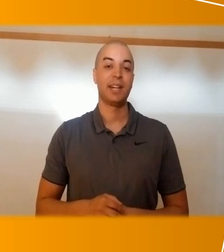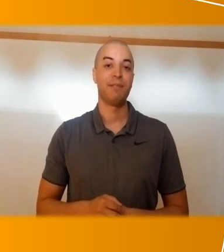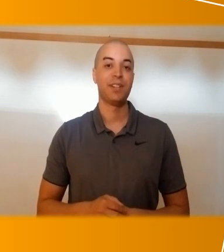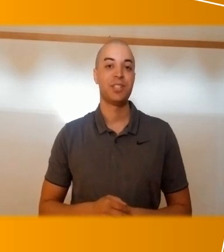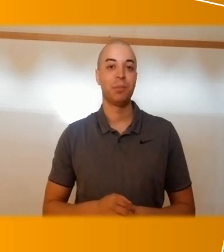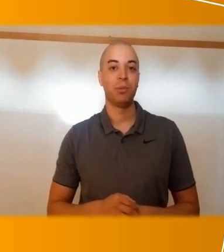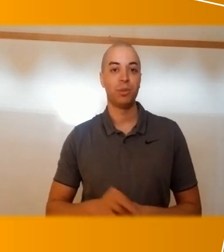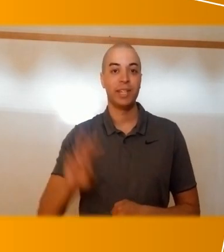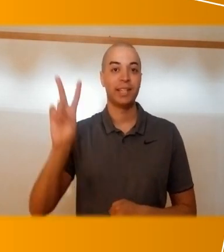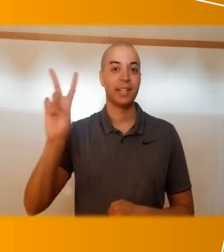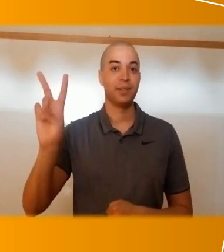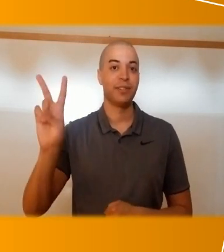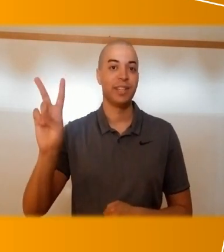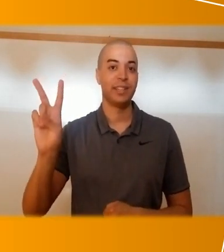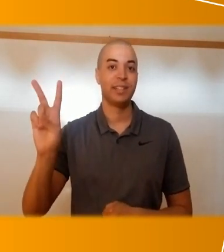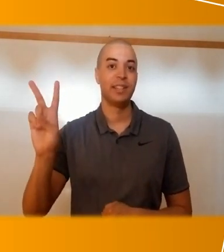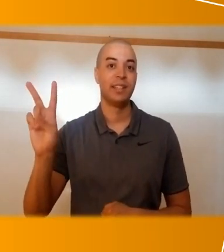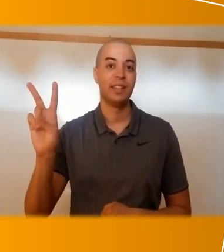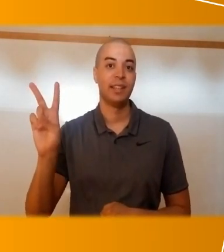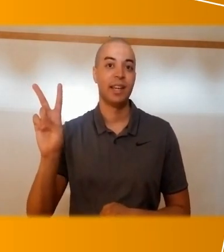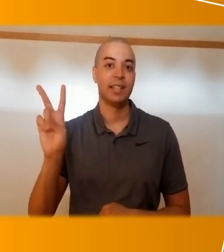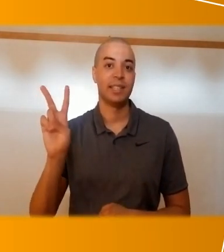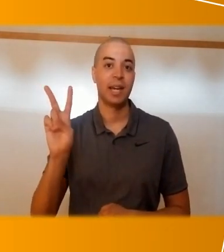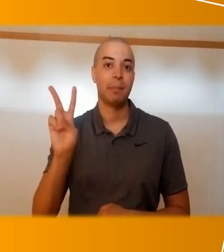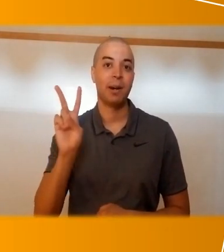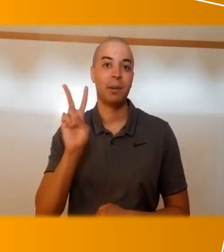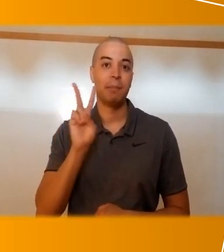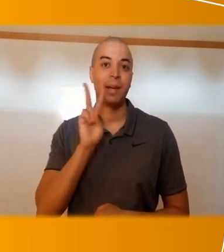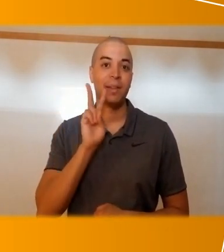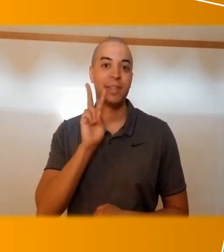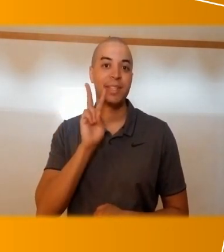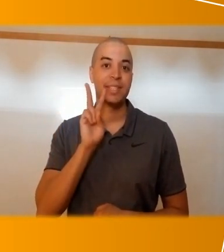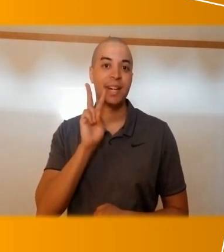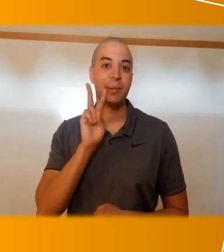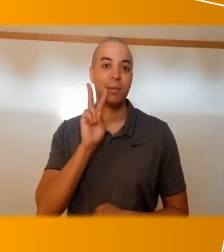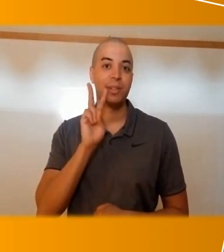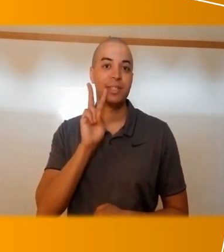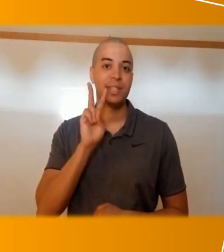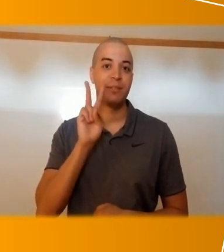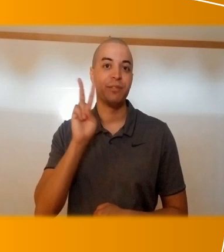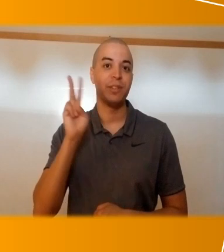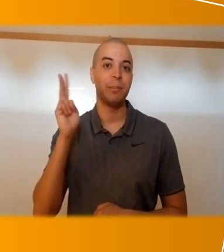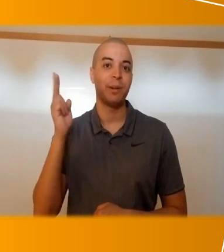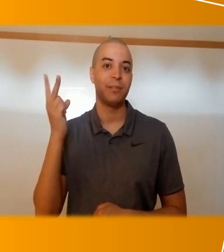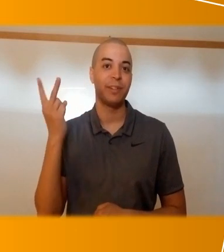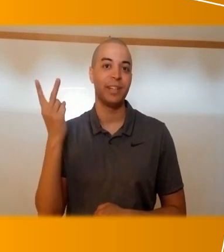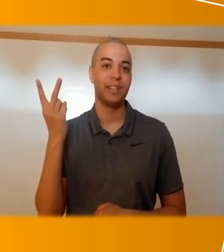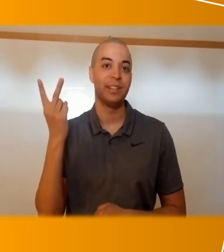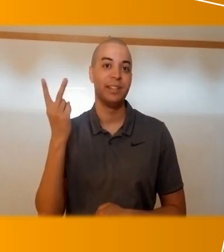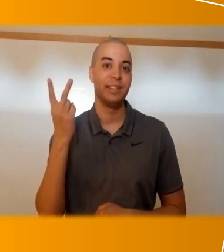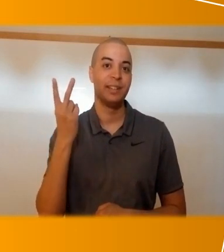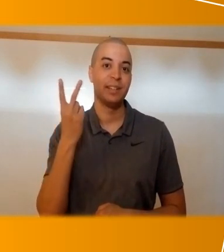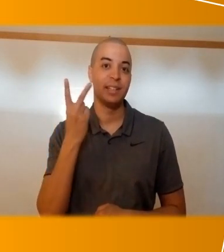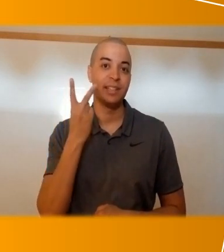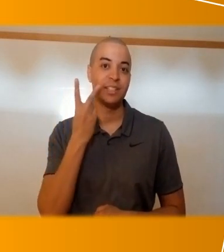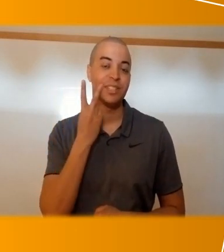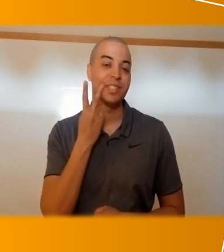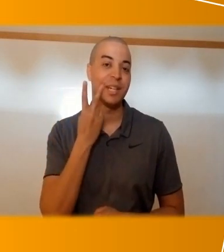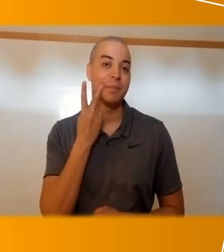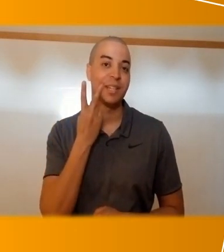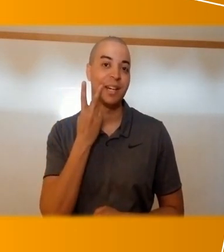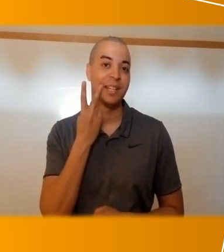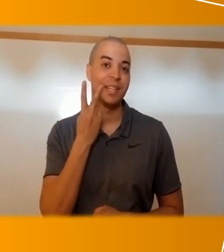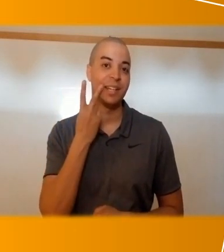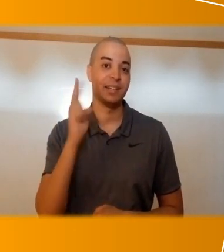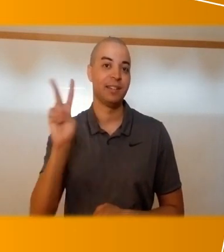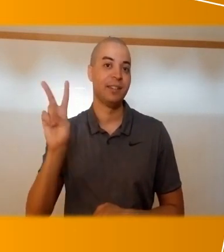To sign vegetable, we'll take letter V and tap our mouth at the side once and flip our V and touch the